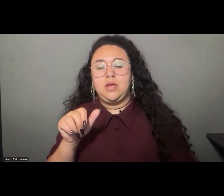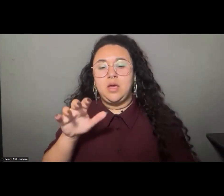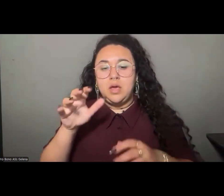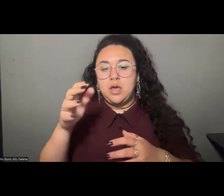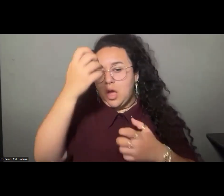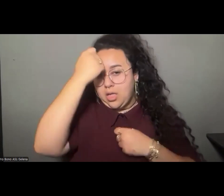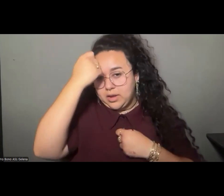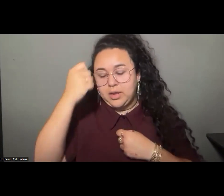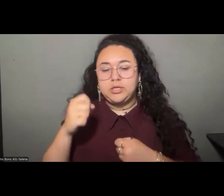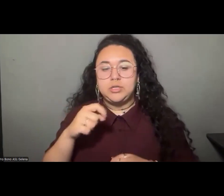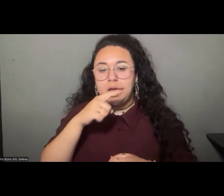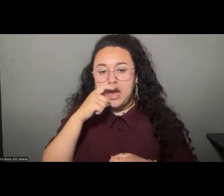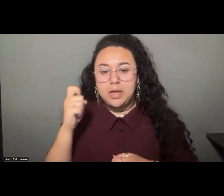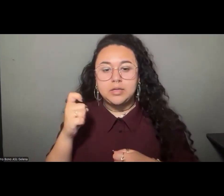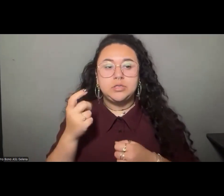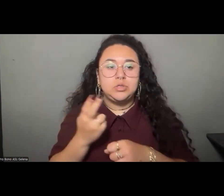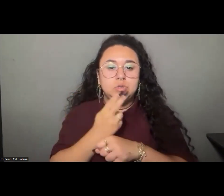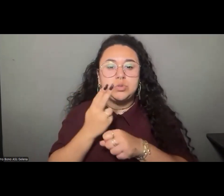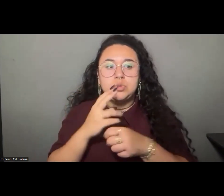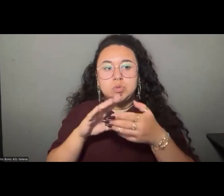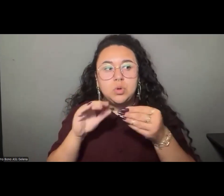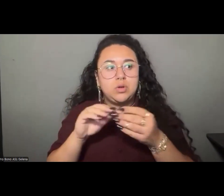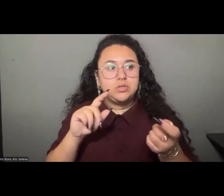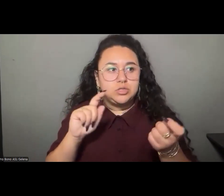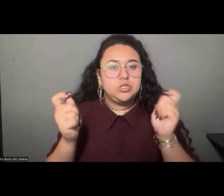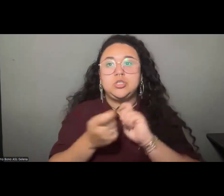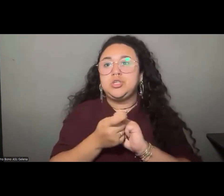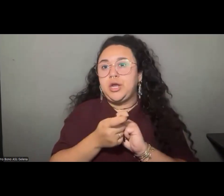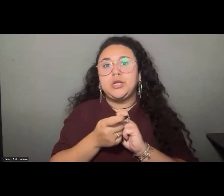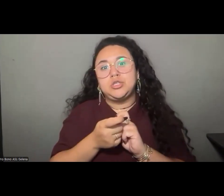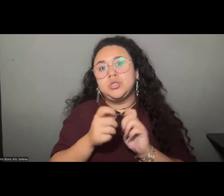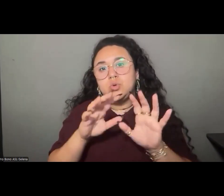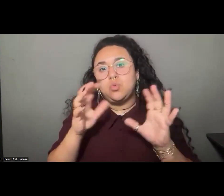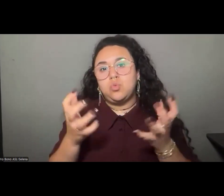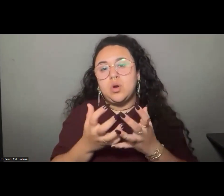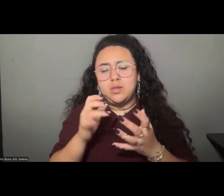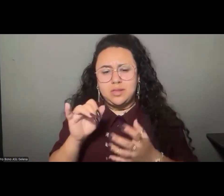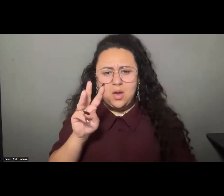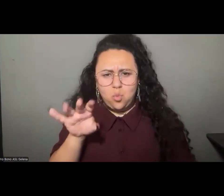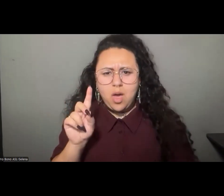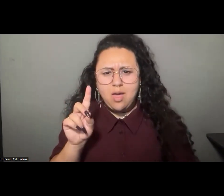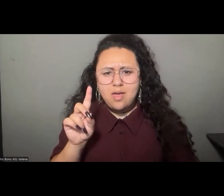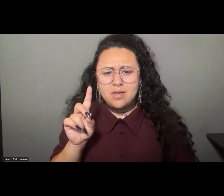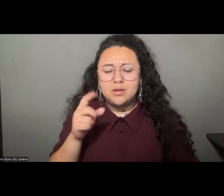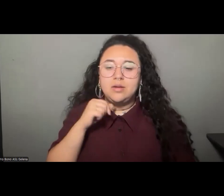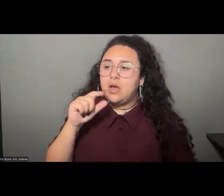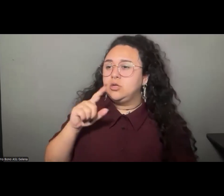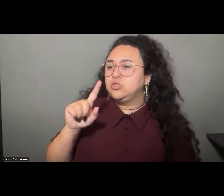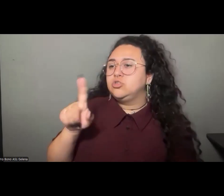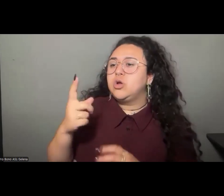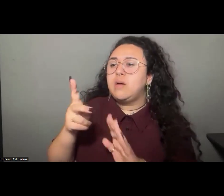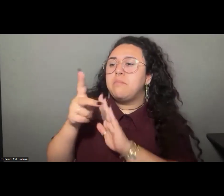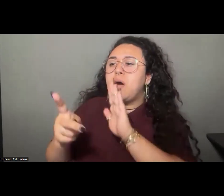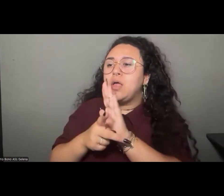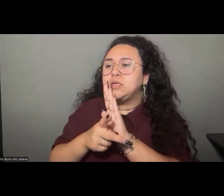world. Wild. It wasn't like, let's do a little policy idea. It's like, let's do some really perverted,